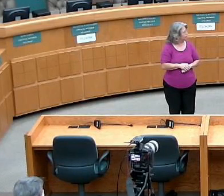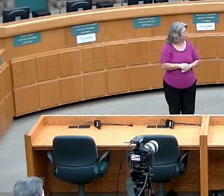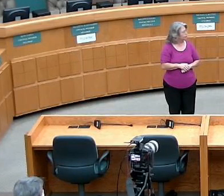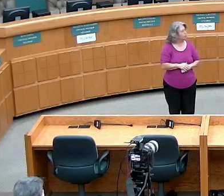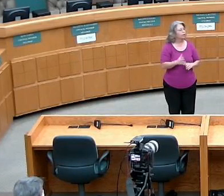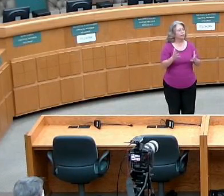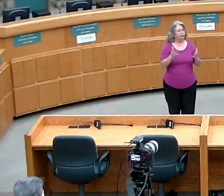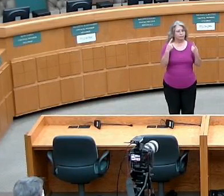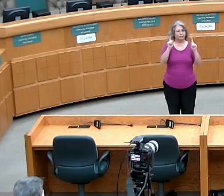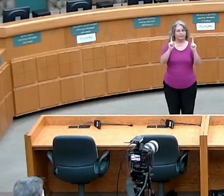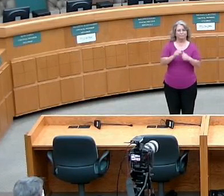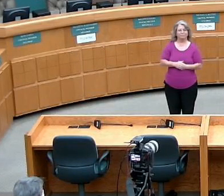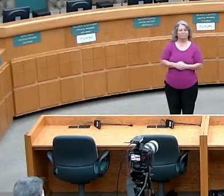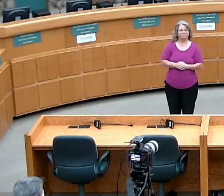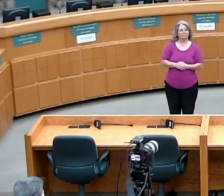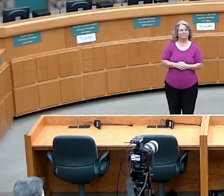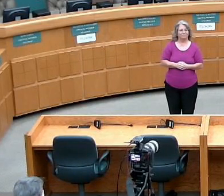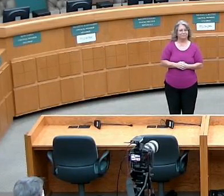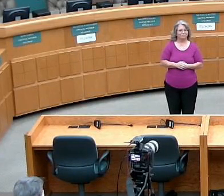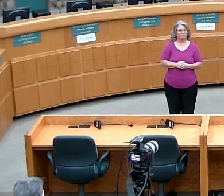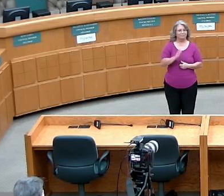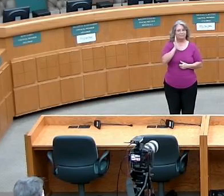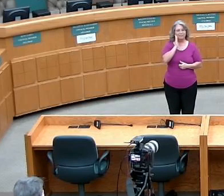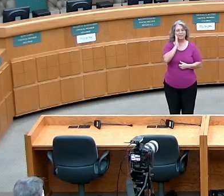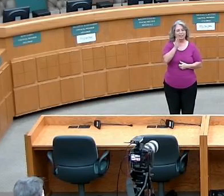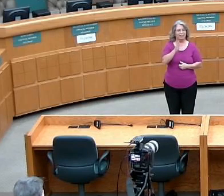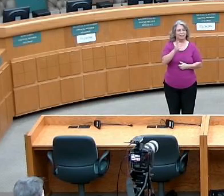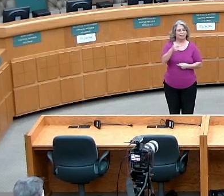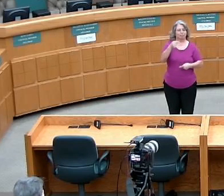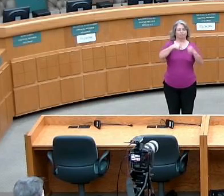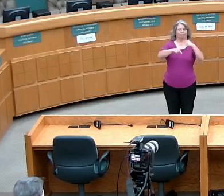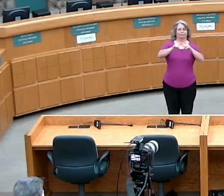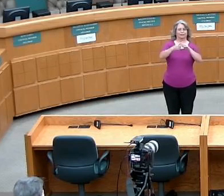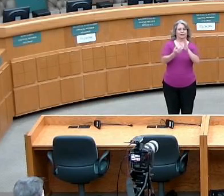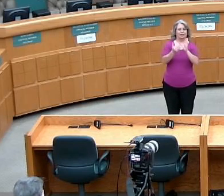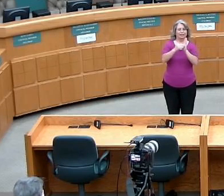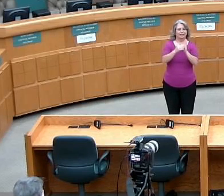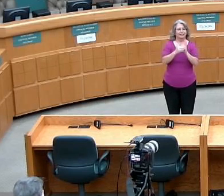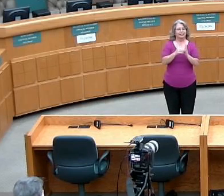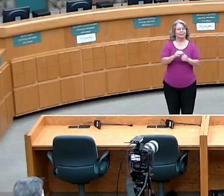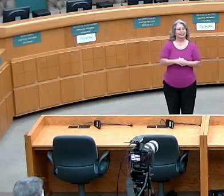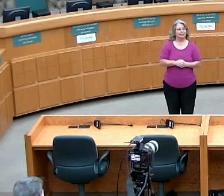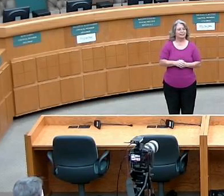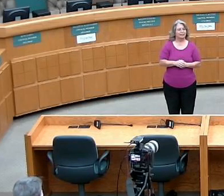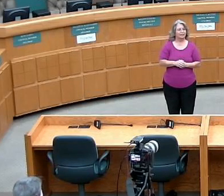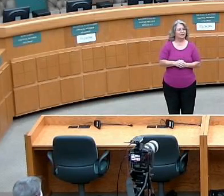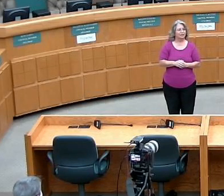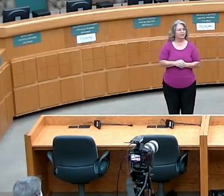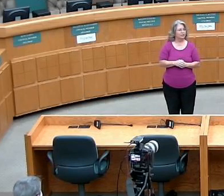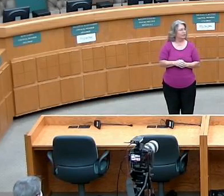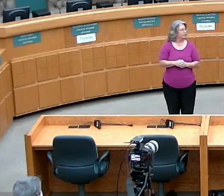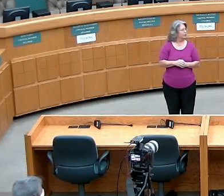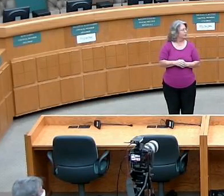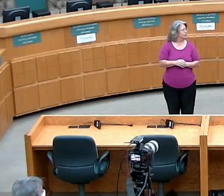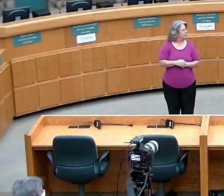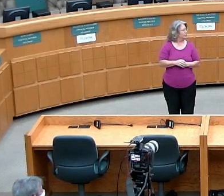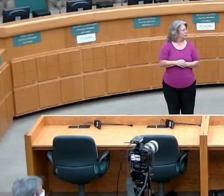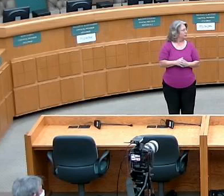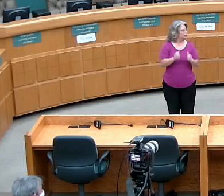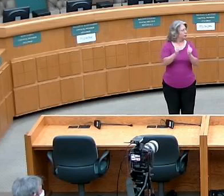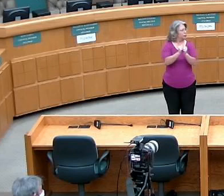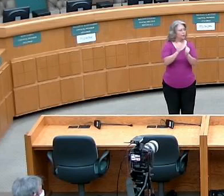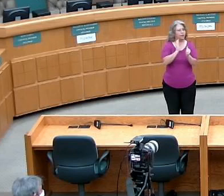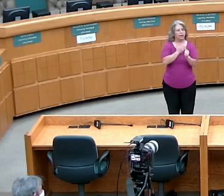There we go. Okay, let me repeat that. So on behalf of County Judge